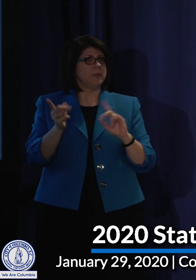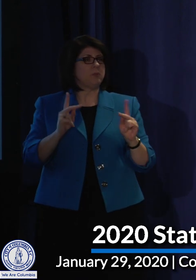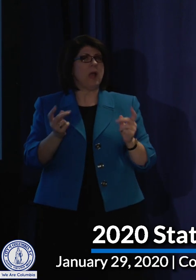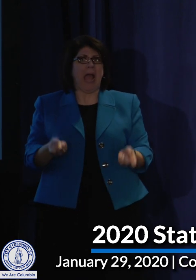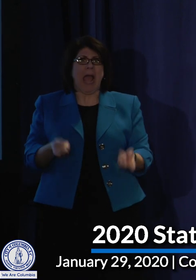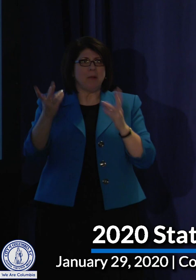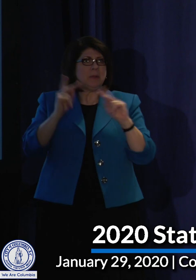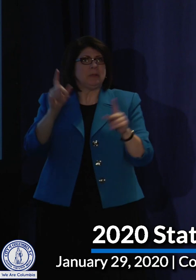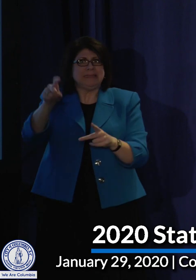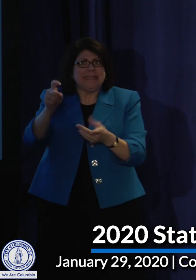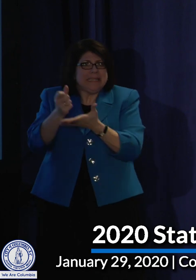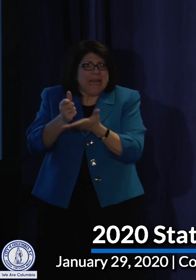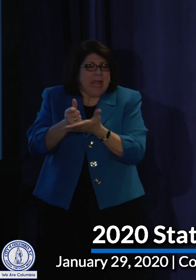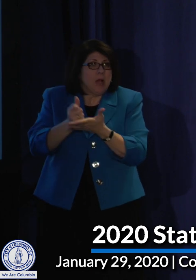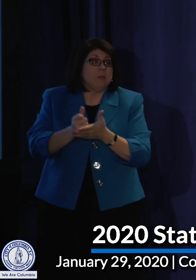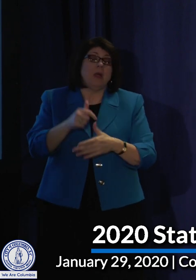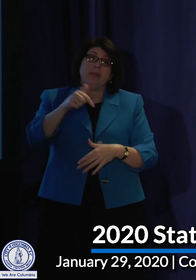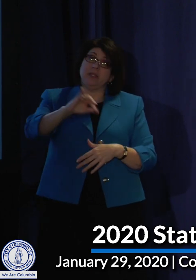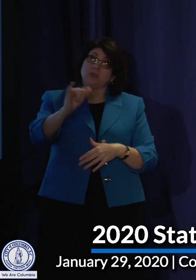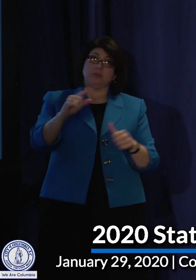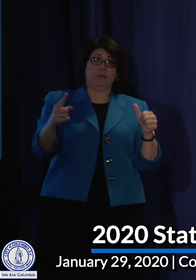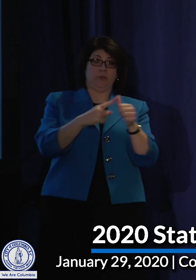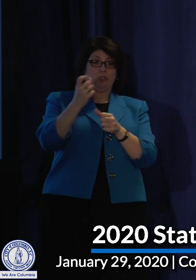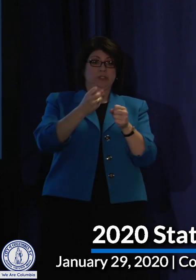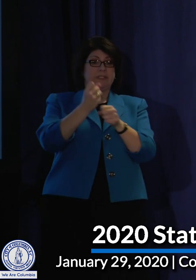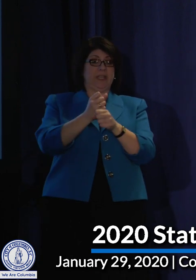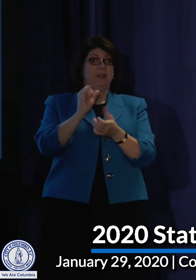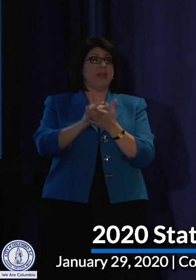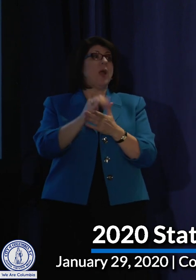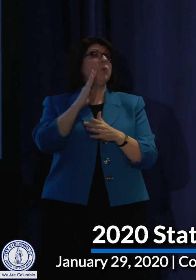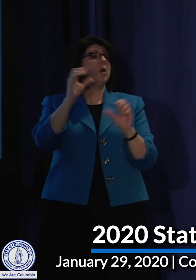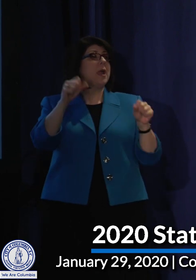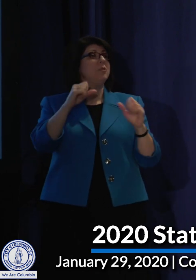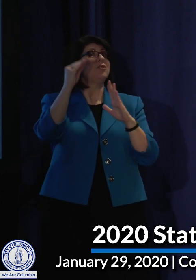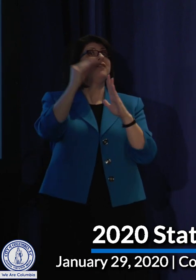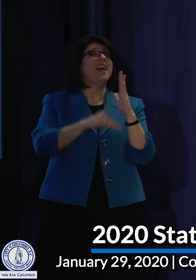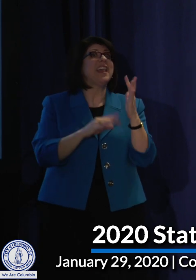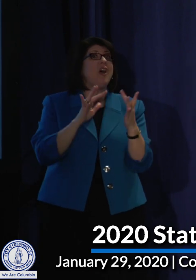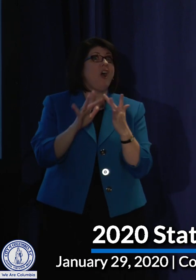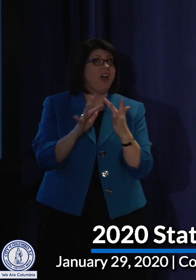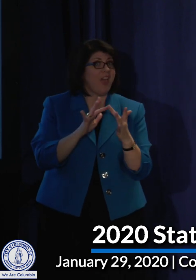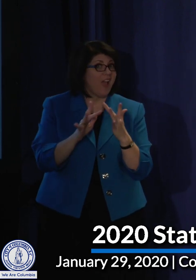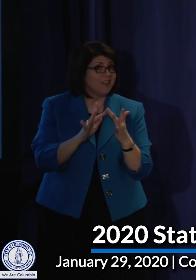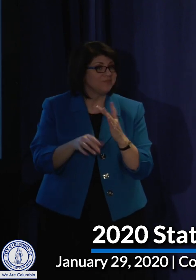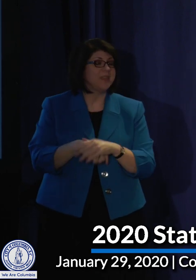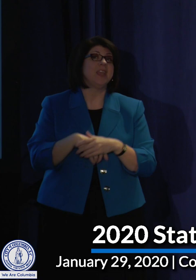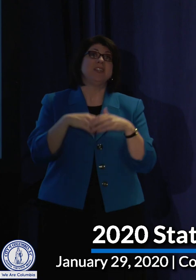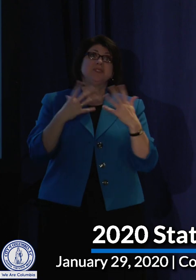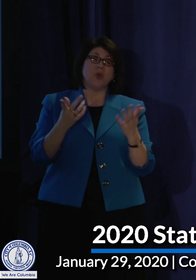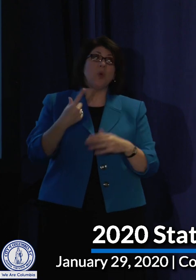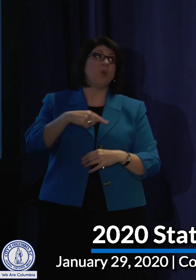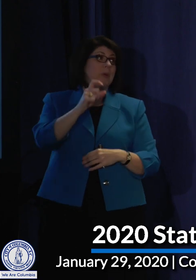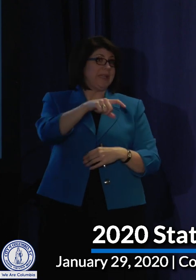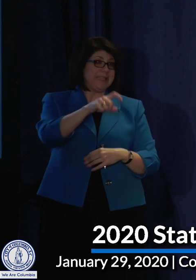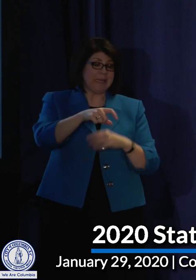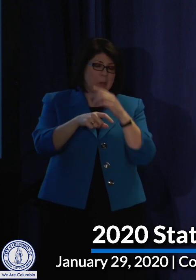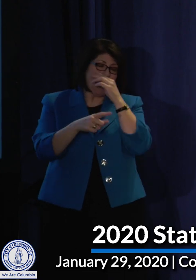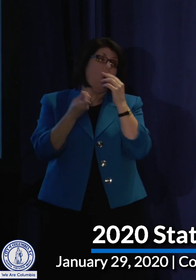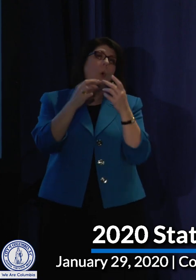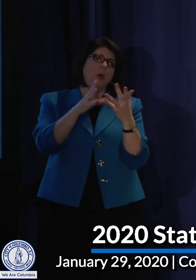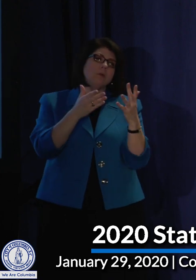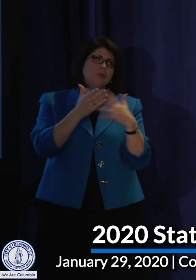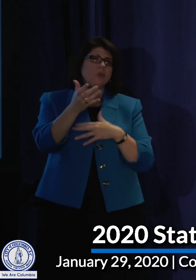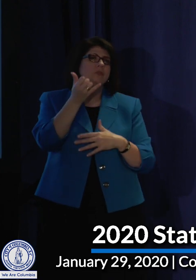will need their help. This will also be the first year that we'll be able to fill our census online. So we need, or by